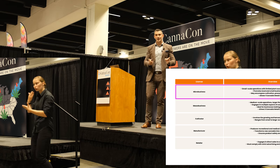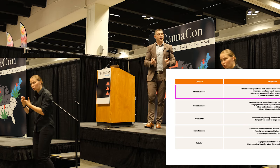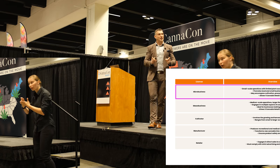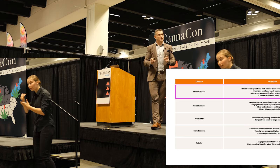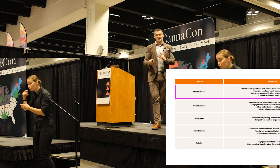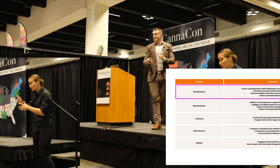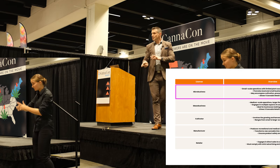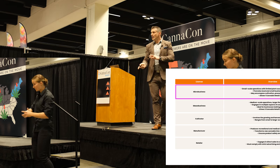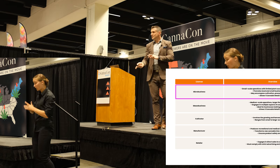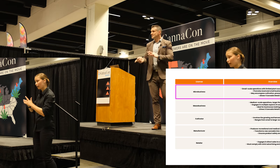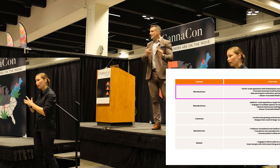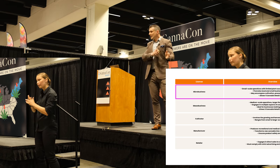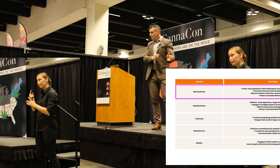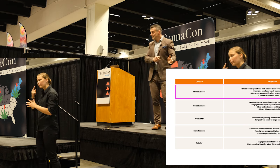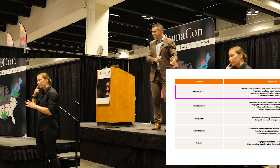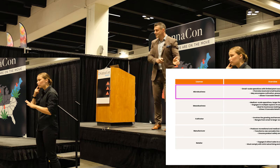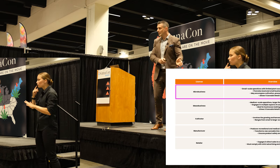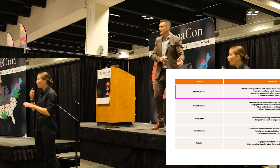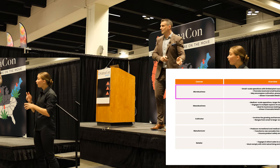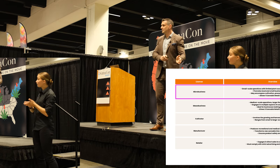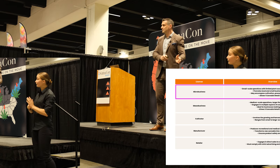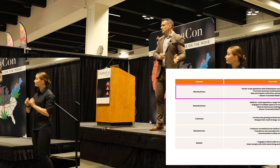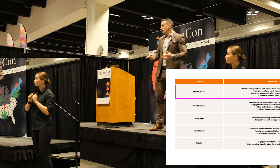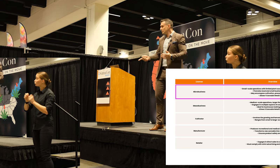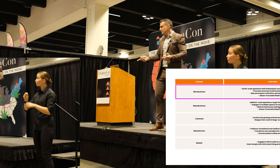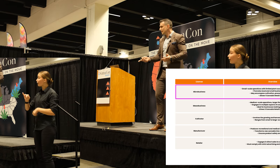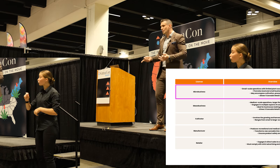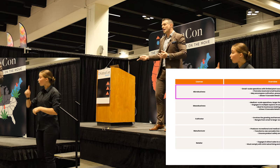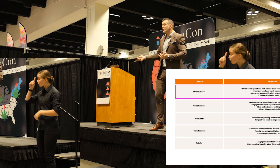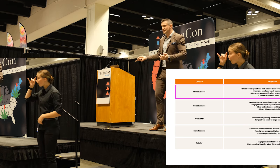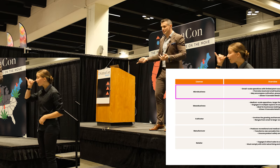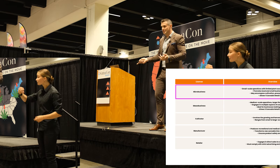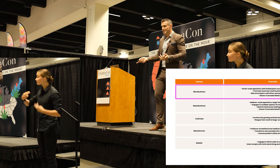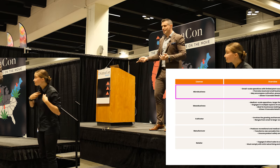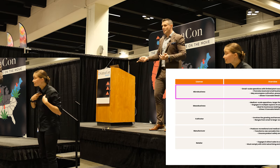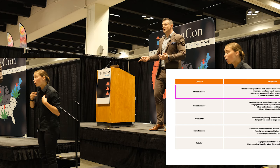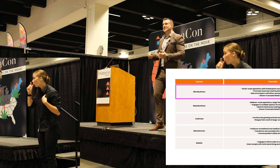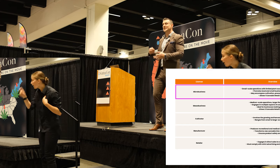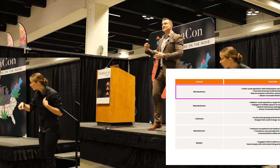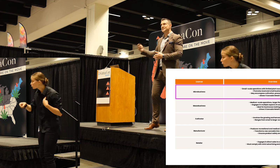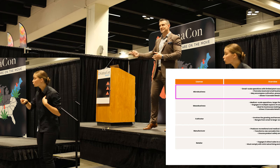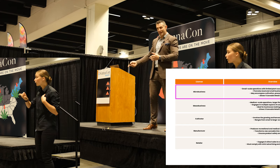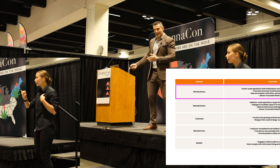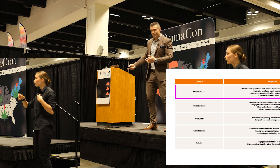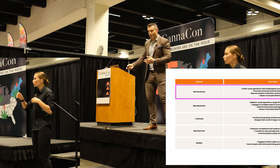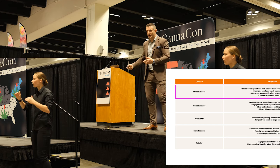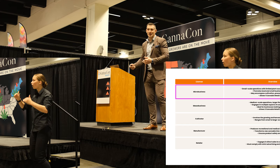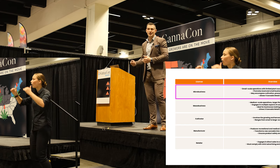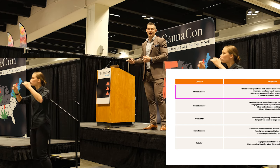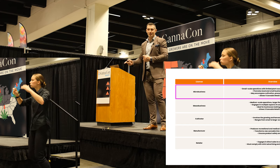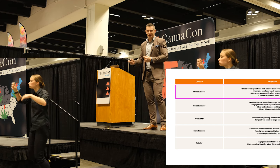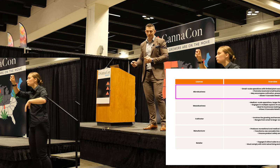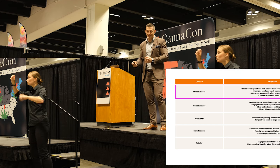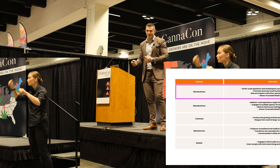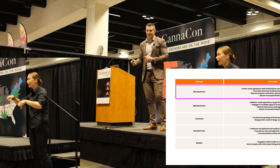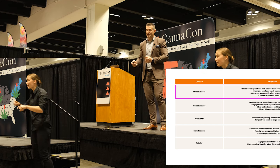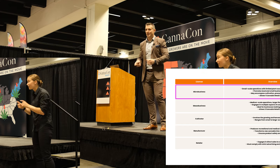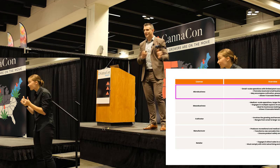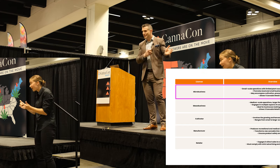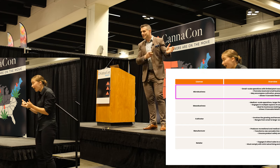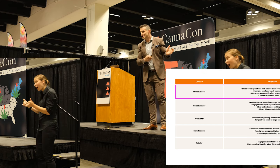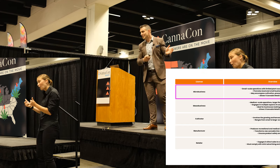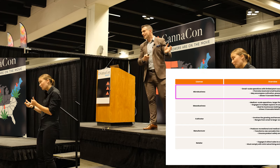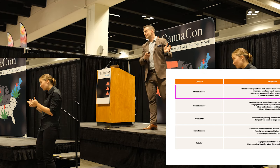startup. And not to say that you have to stay a micro business forever. You don't, and you won't have to. But to get into the game where every dollar counts,